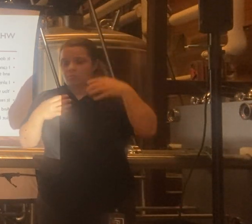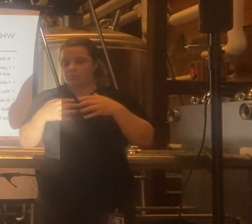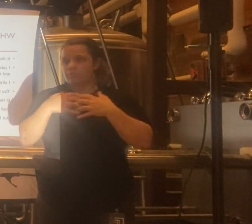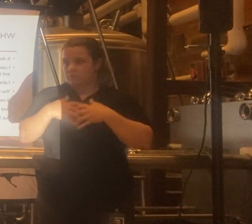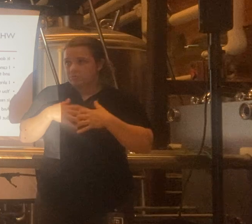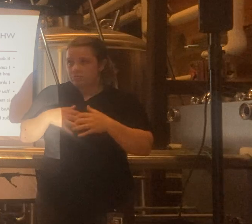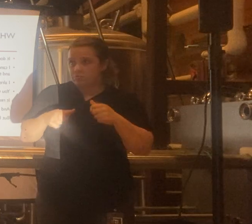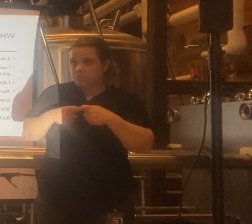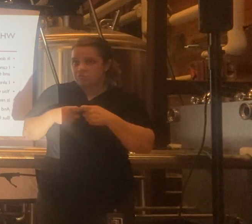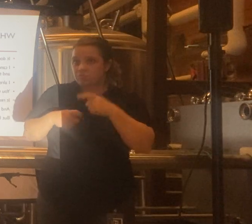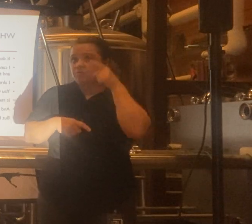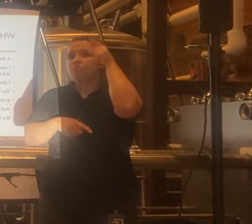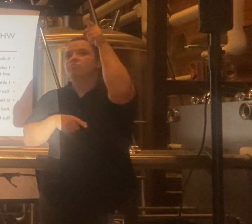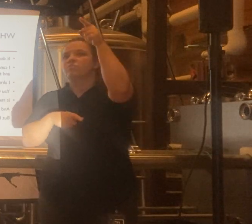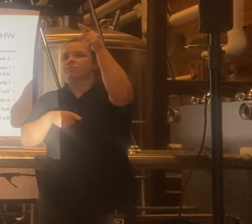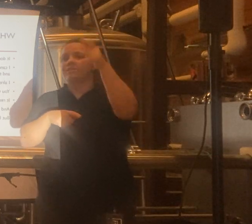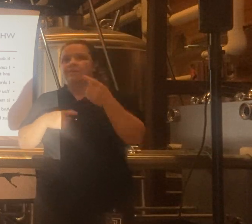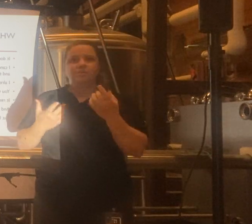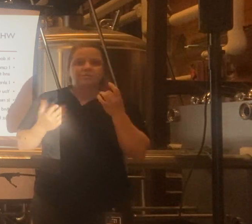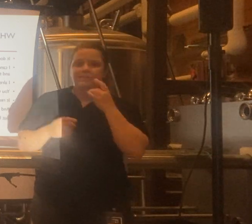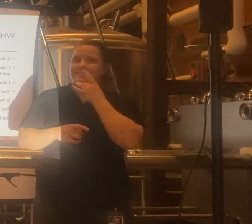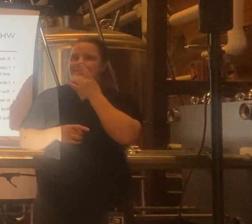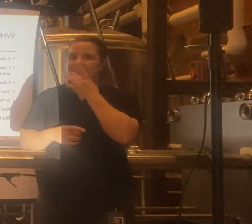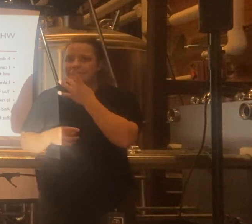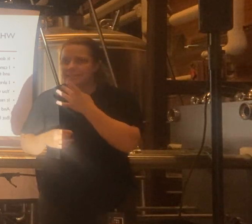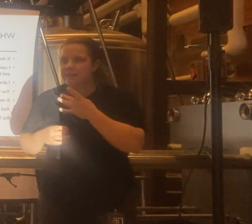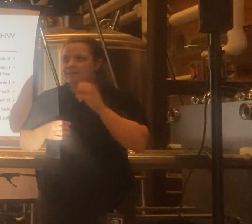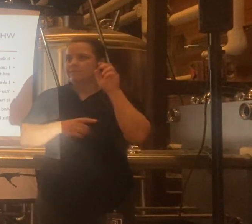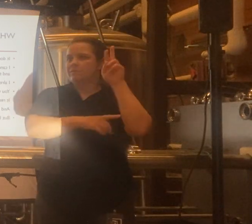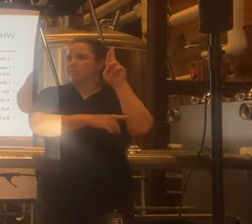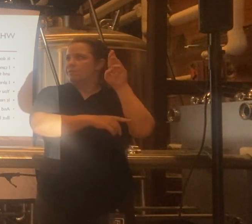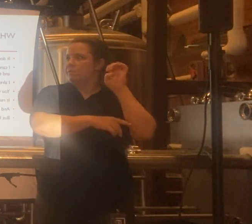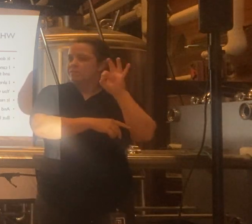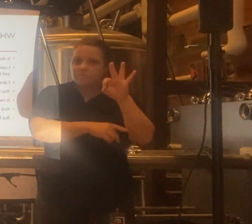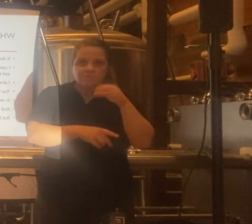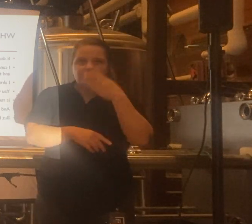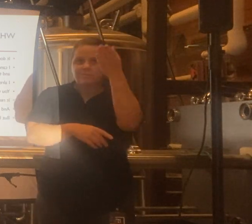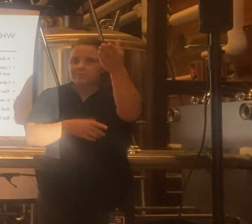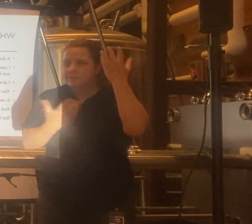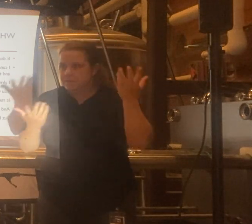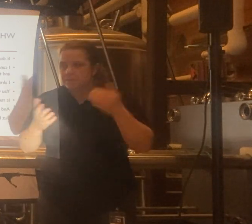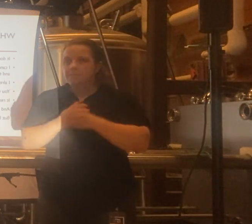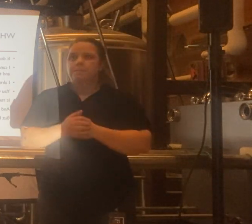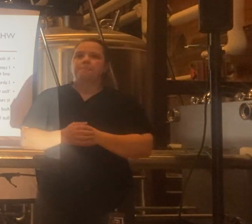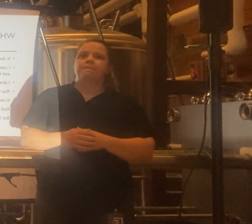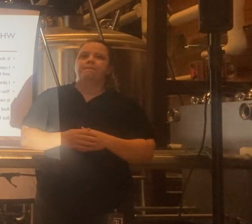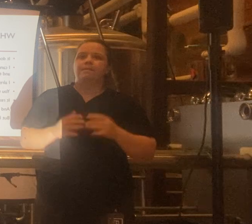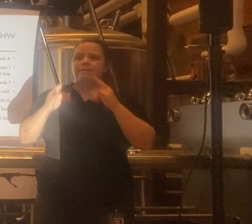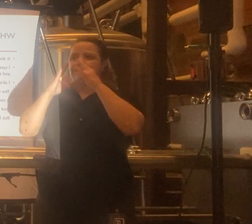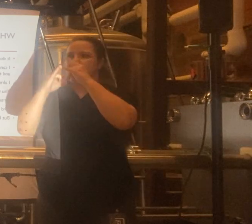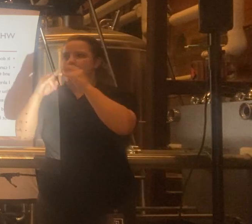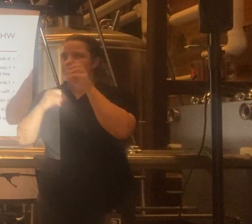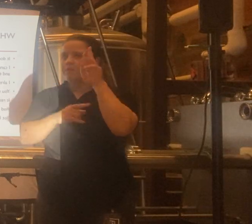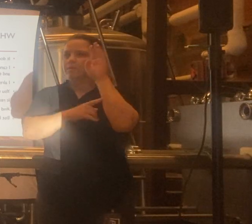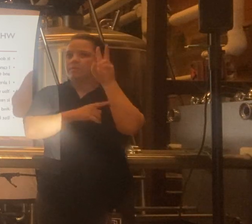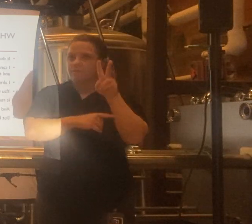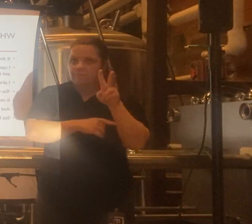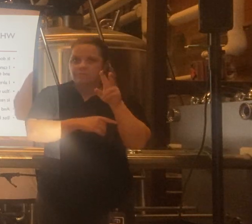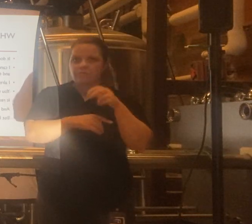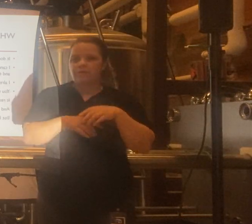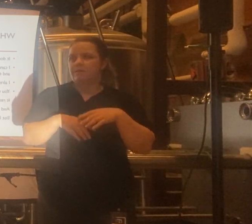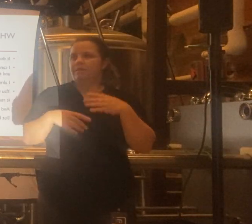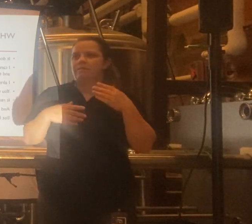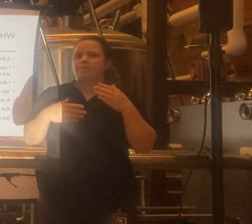trailer. There's lights. There's a refrigerator in there. And so you can put that in a camping RV, an actual RV, and all that stuff's in this